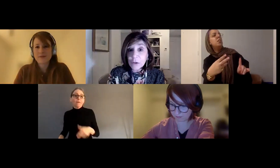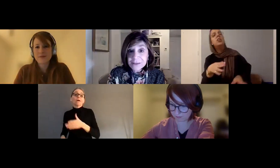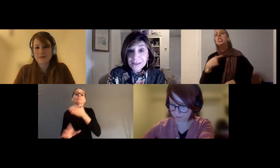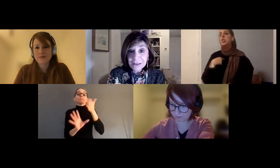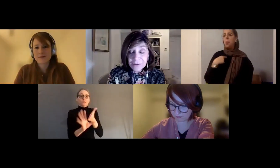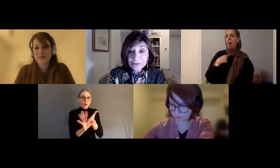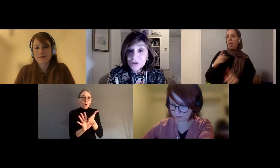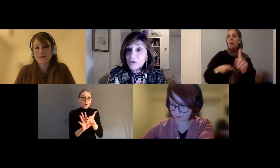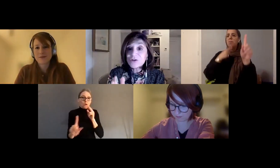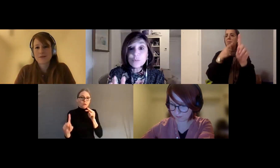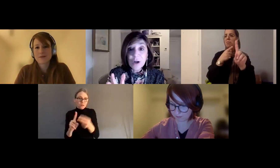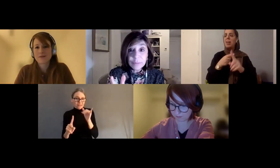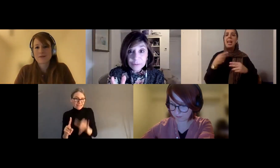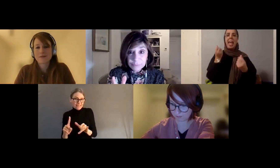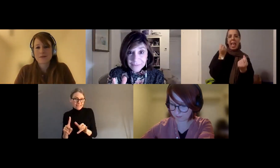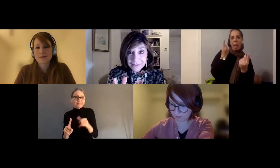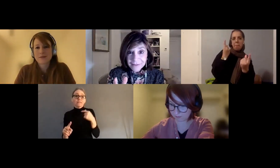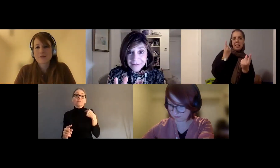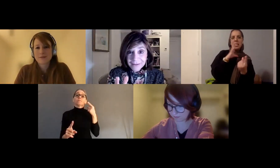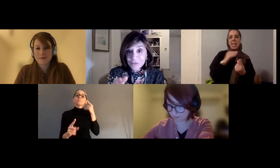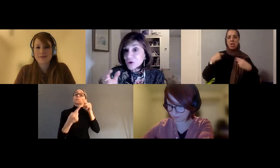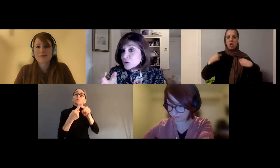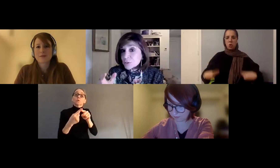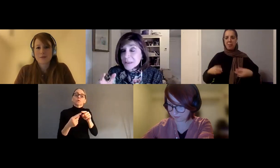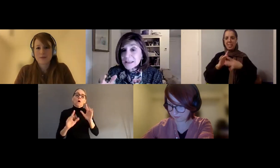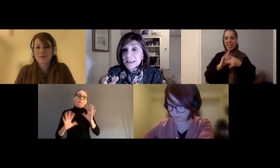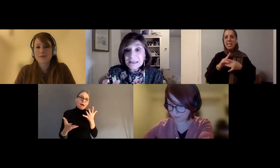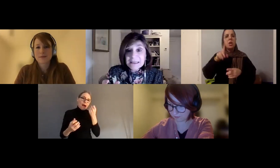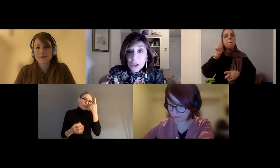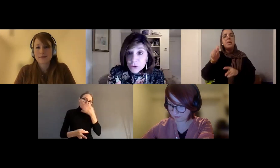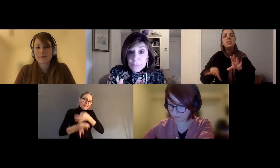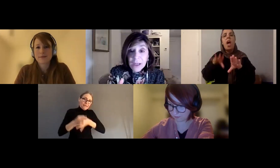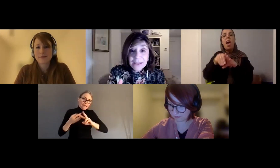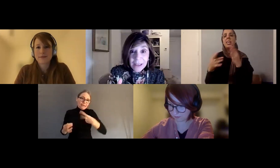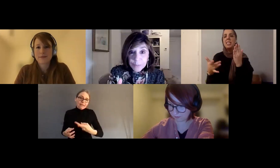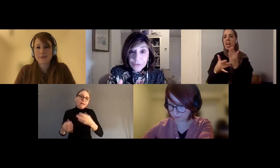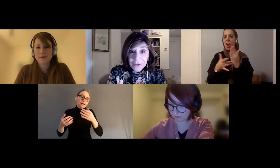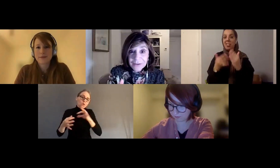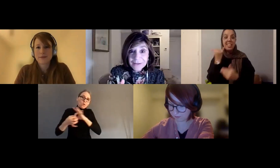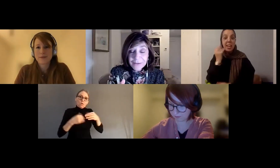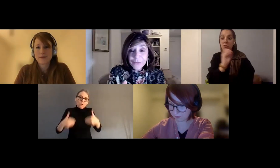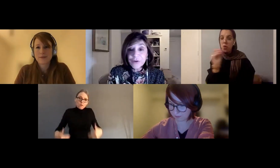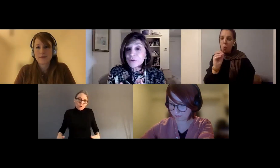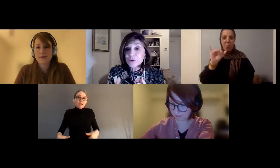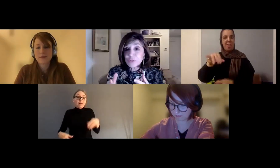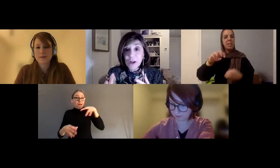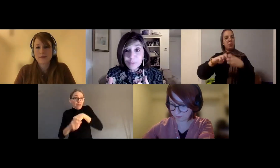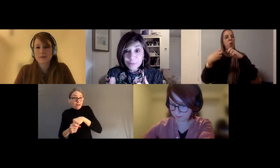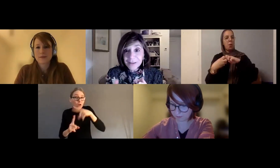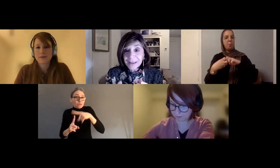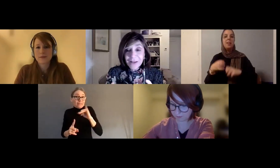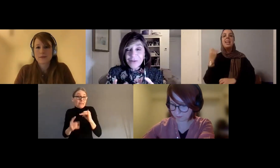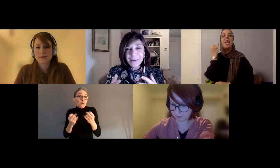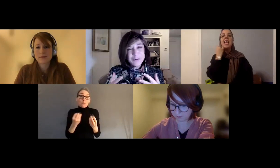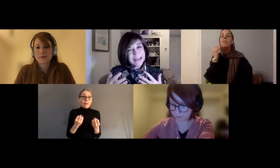in our technology, there is a problem. If social media is undermining empathy, there is a